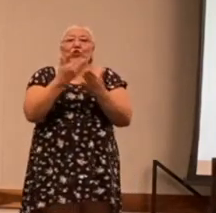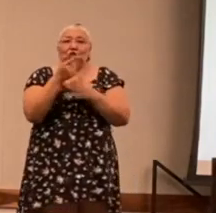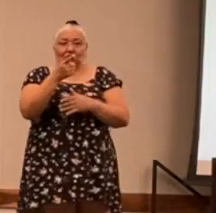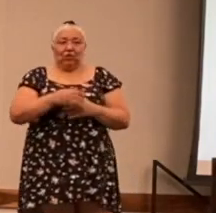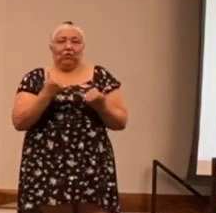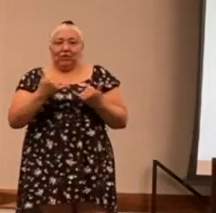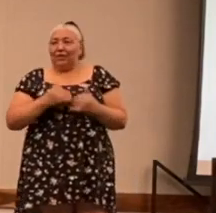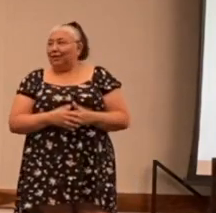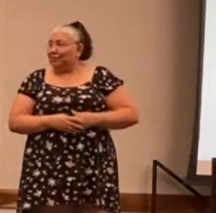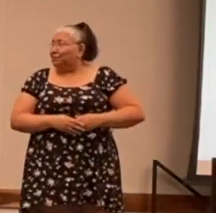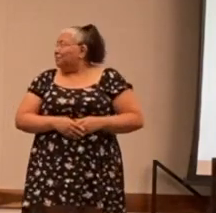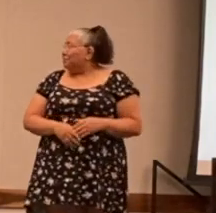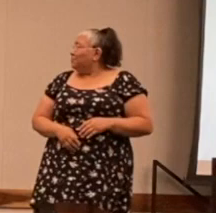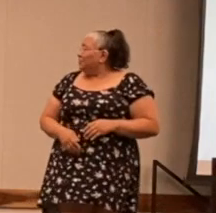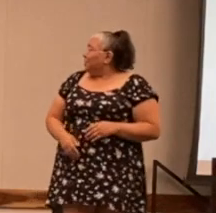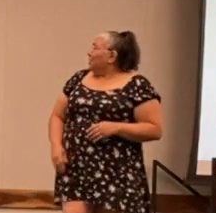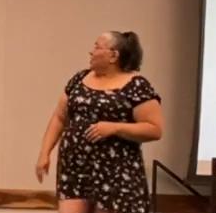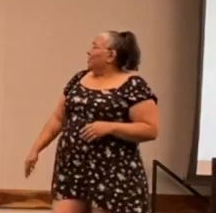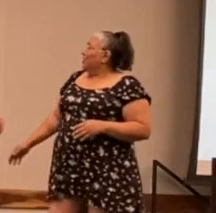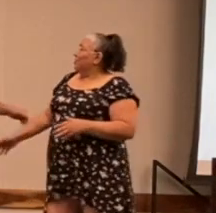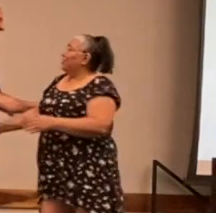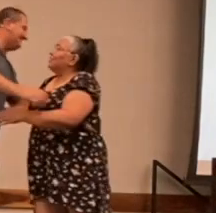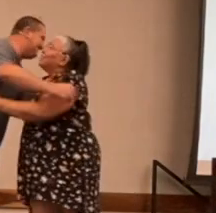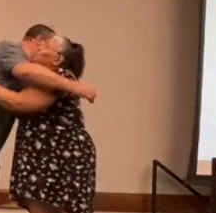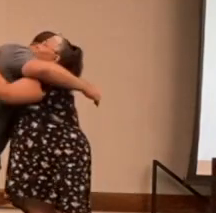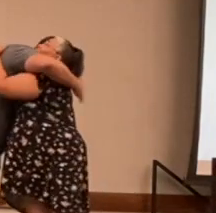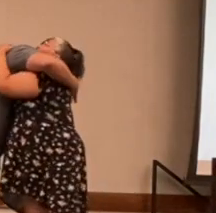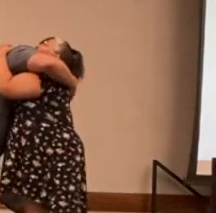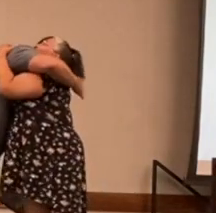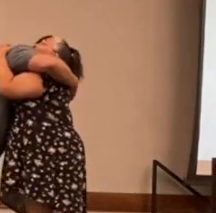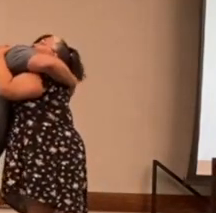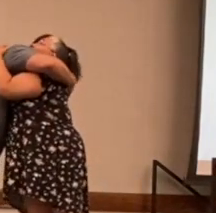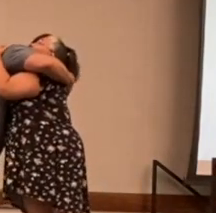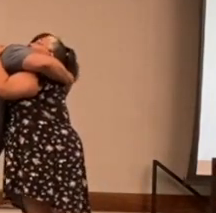today. Jesus looks good on you